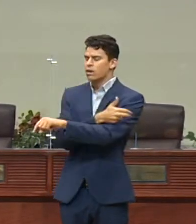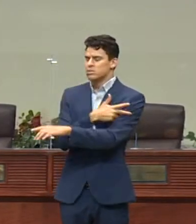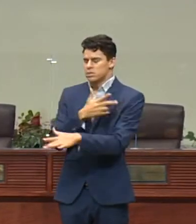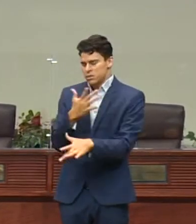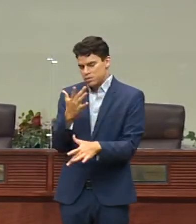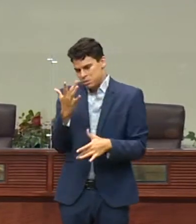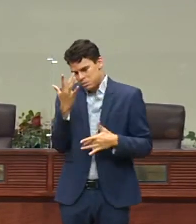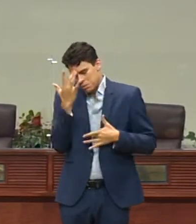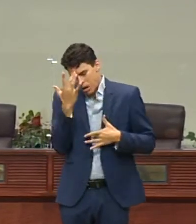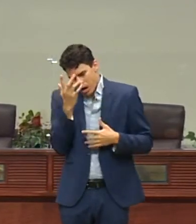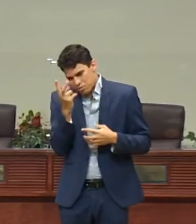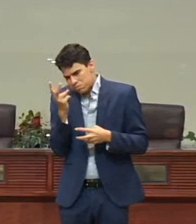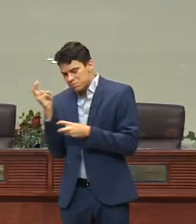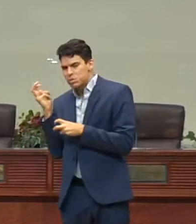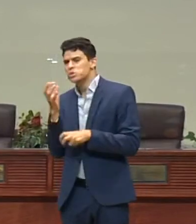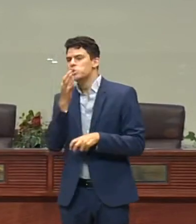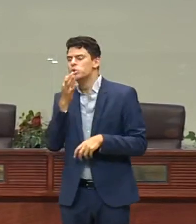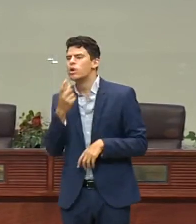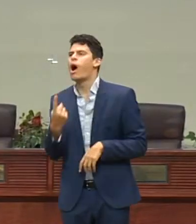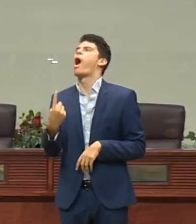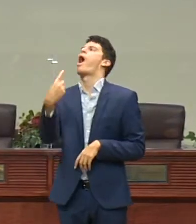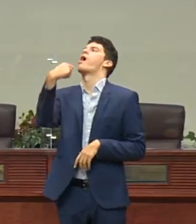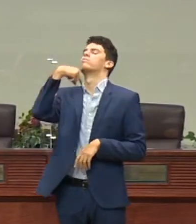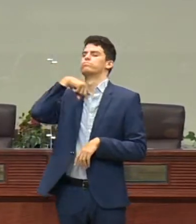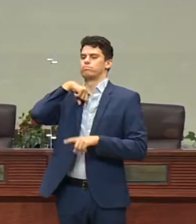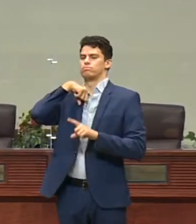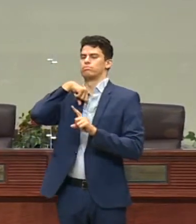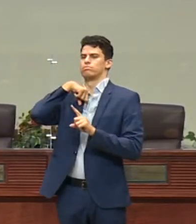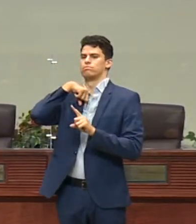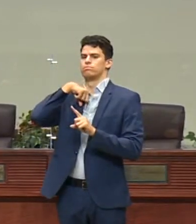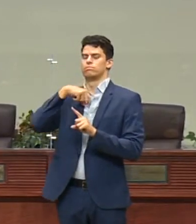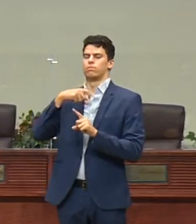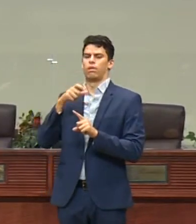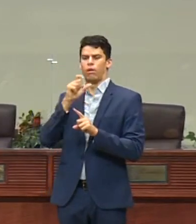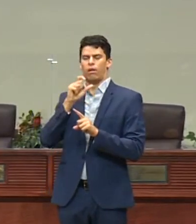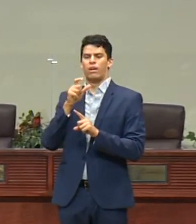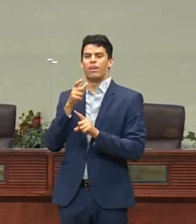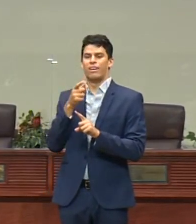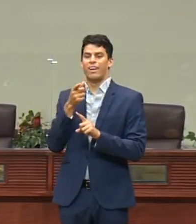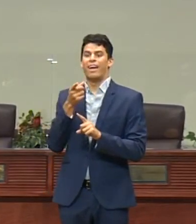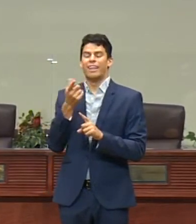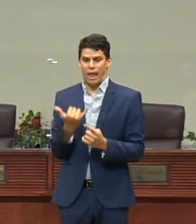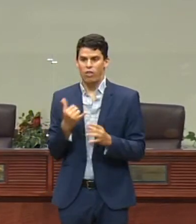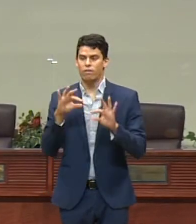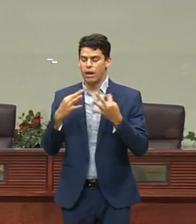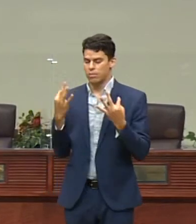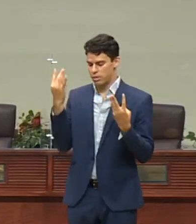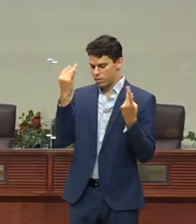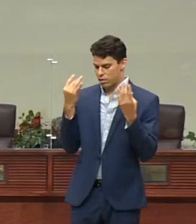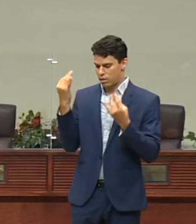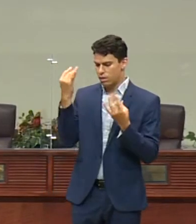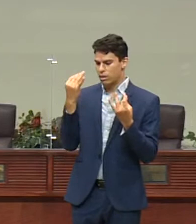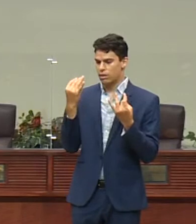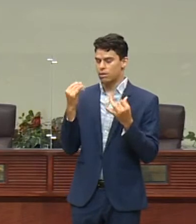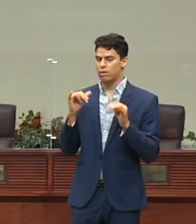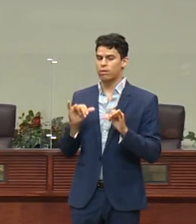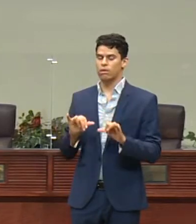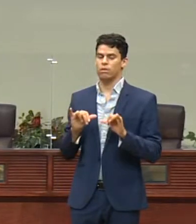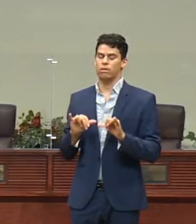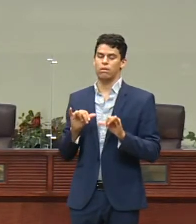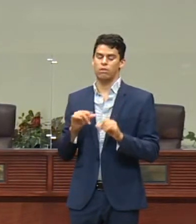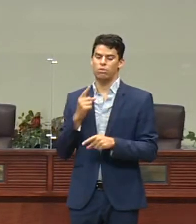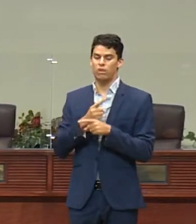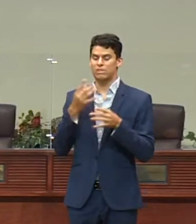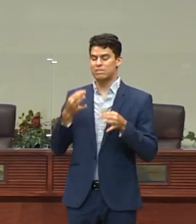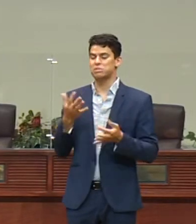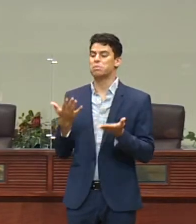about to be intubated, they clearly, them and their families, have thoughts related to maybe the right decision will have been to take